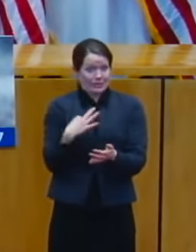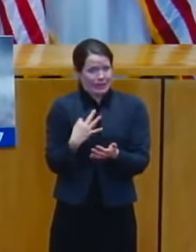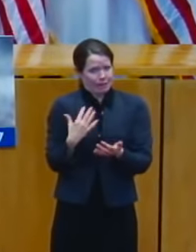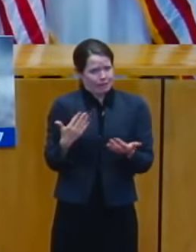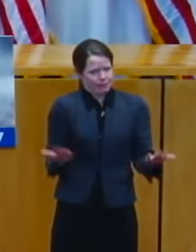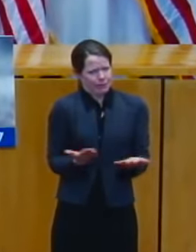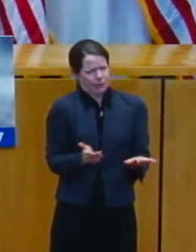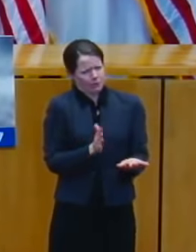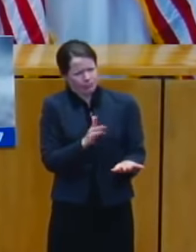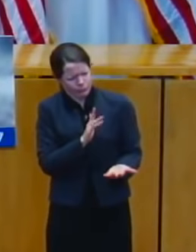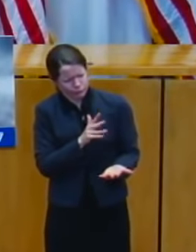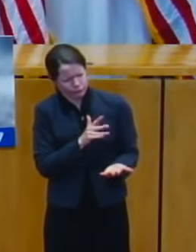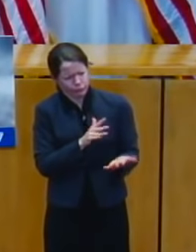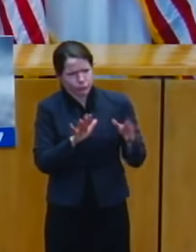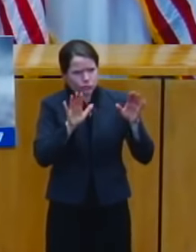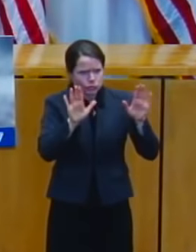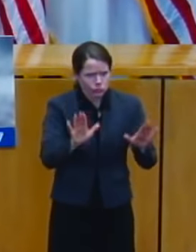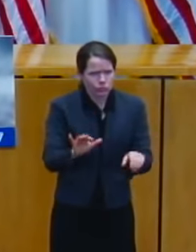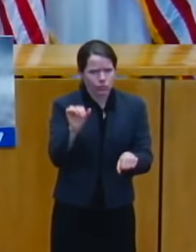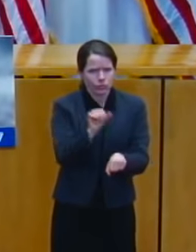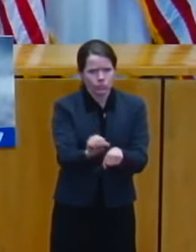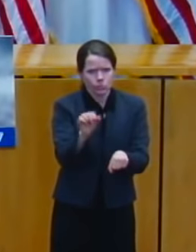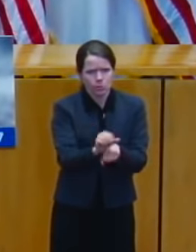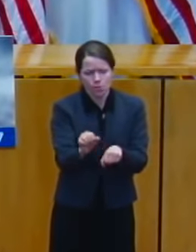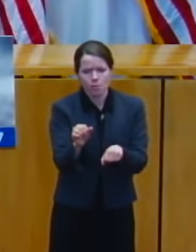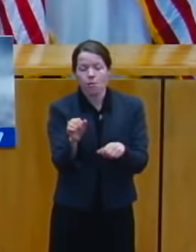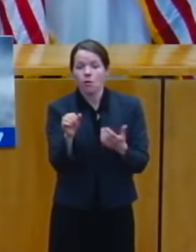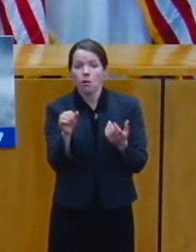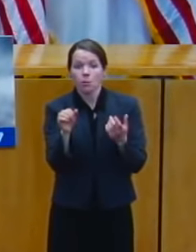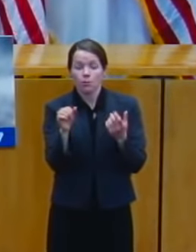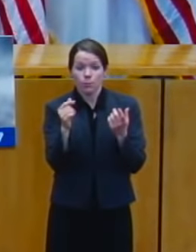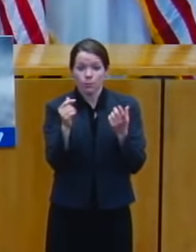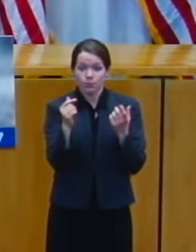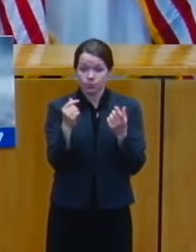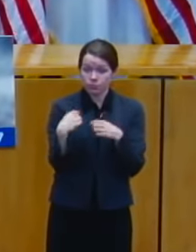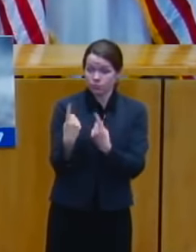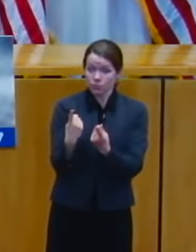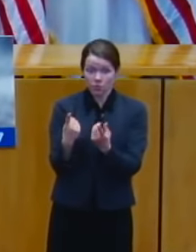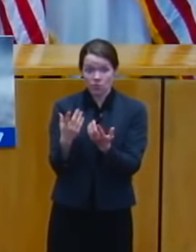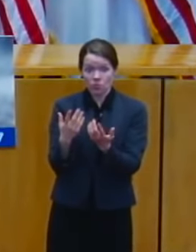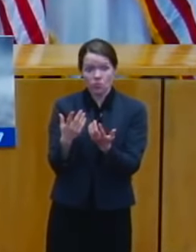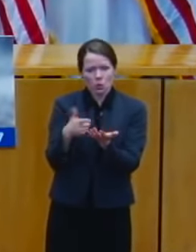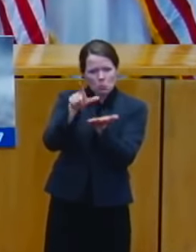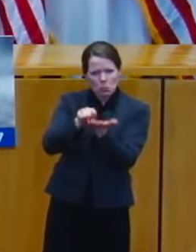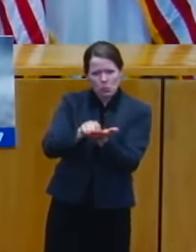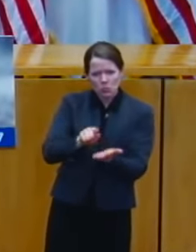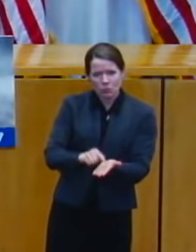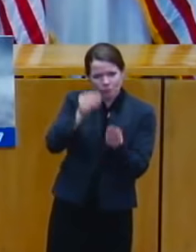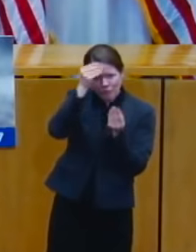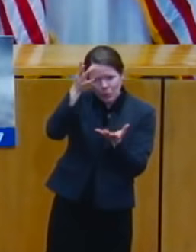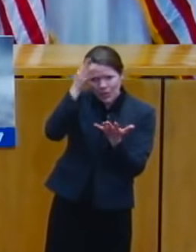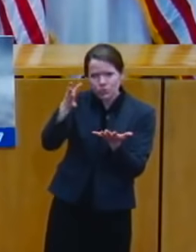workbooks that are in different languages to actually fill out the form, even if the form itself is in English.